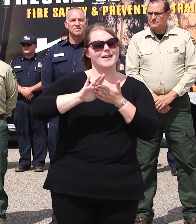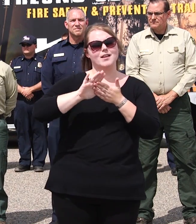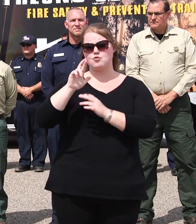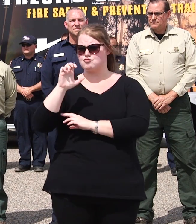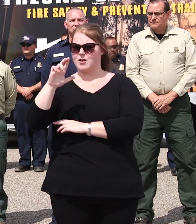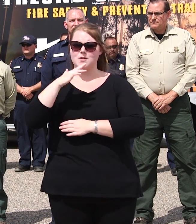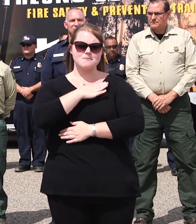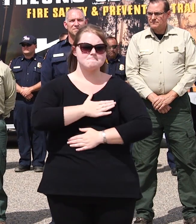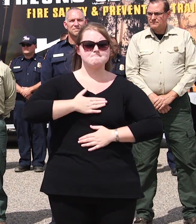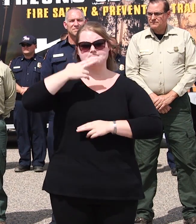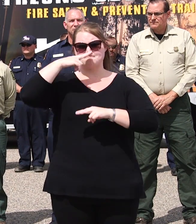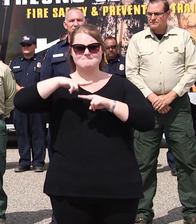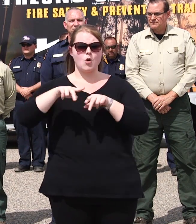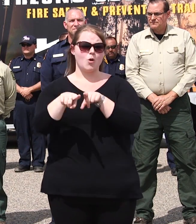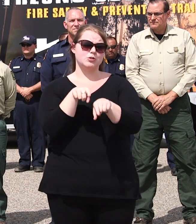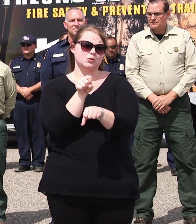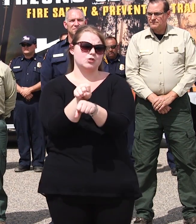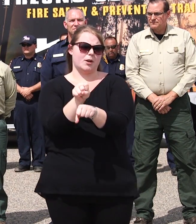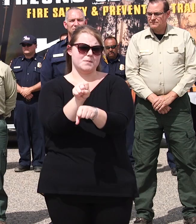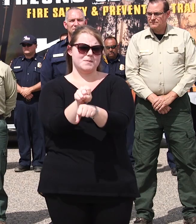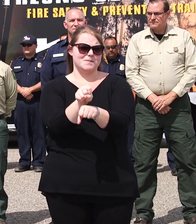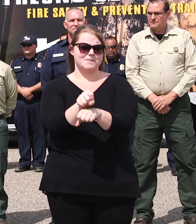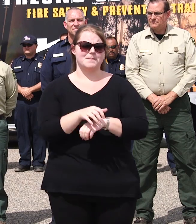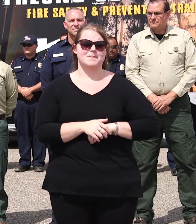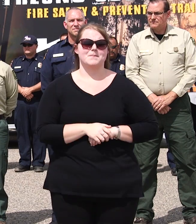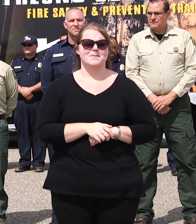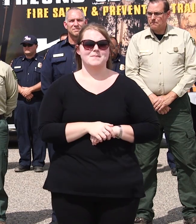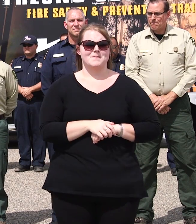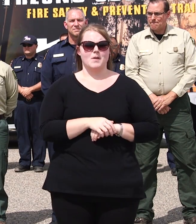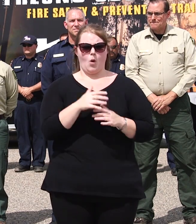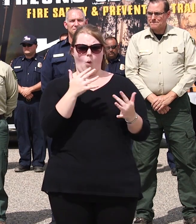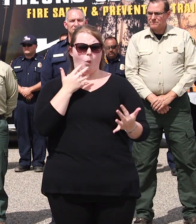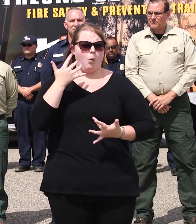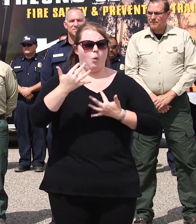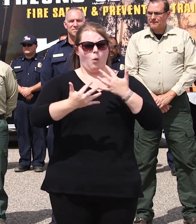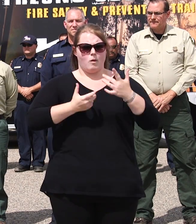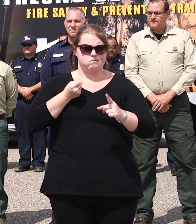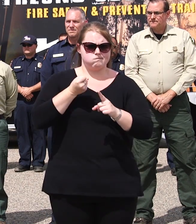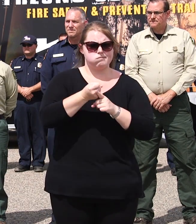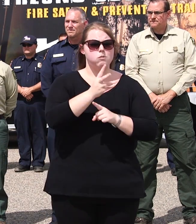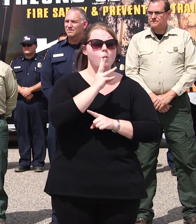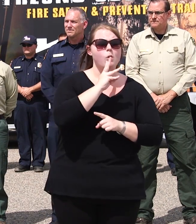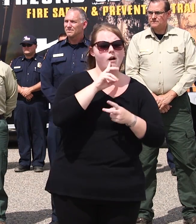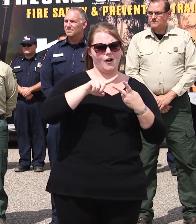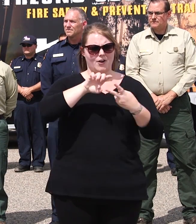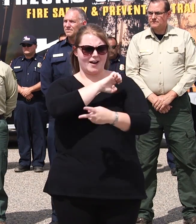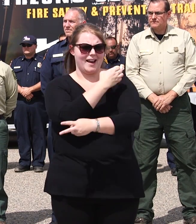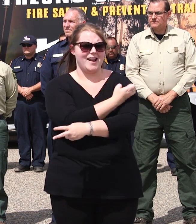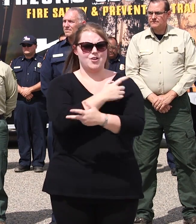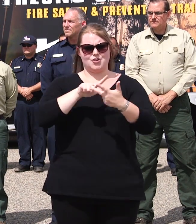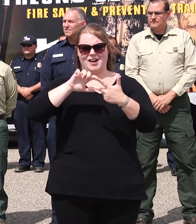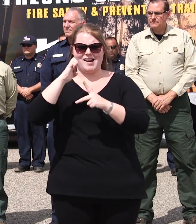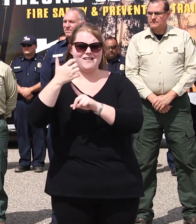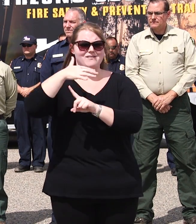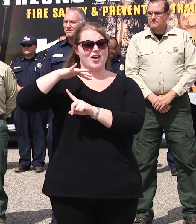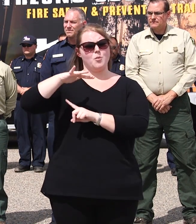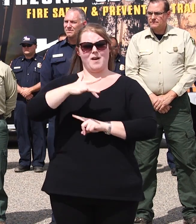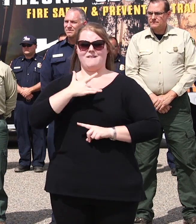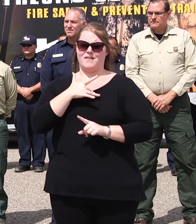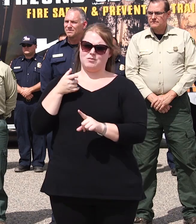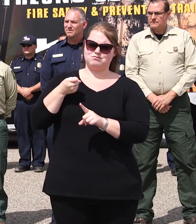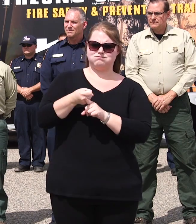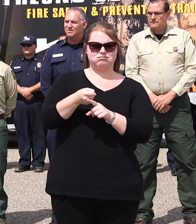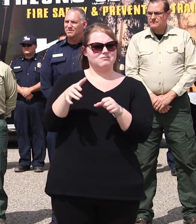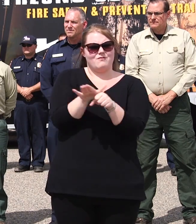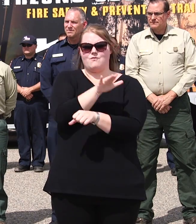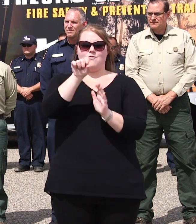opportunities, and rural jobs. The impacts of forest wildfires on our water, energy, environment, and economy are felt by Californians throughout